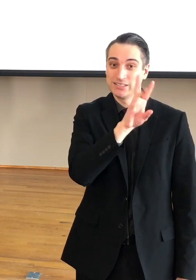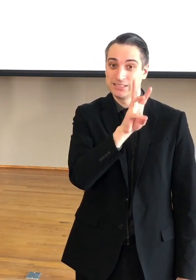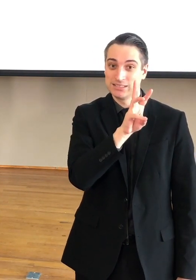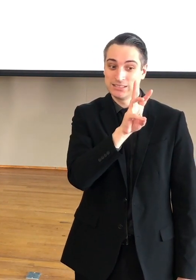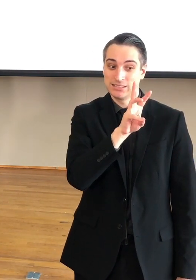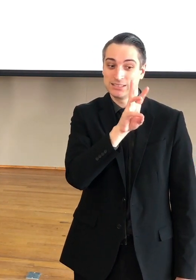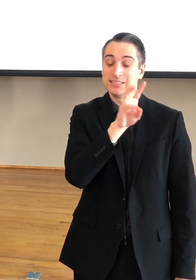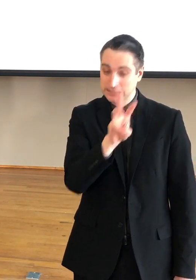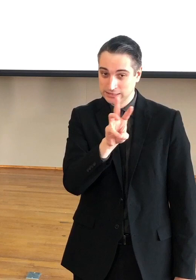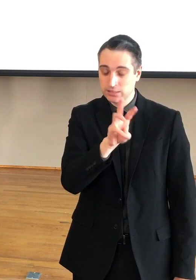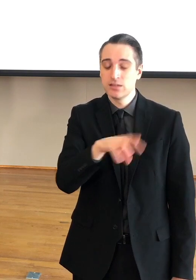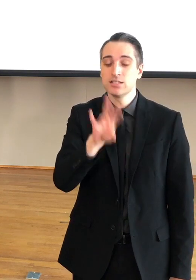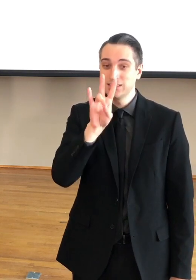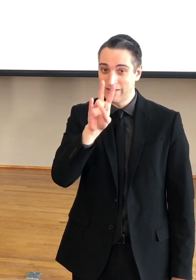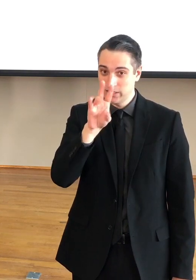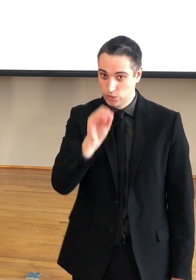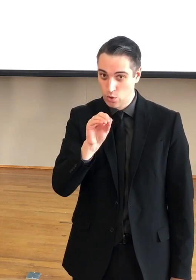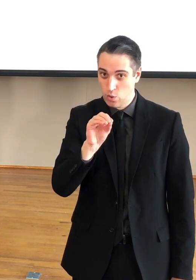766-7015,